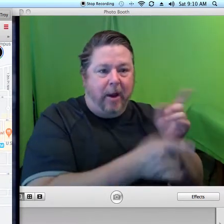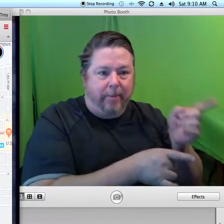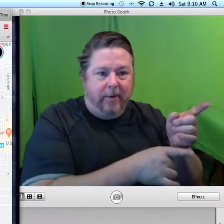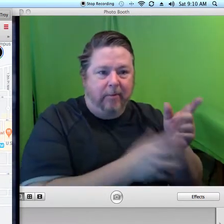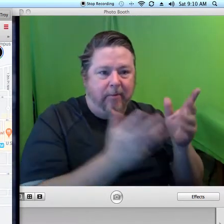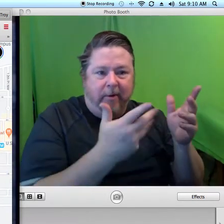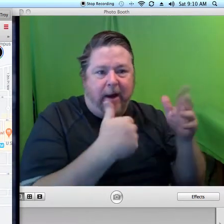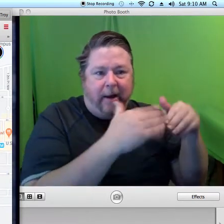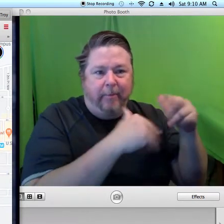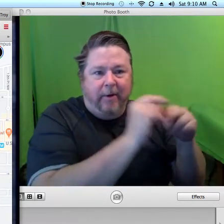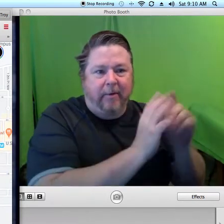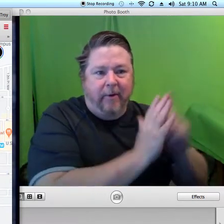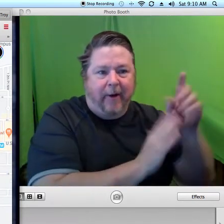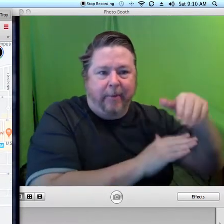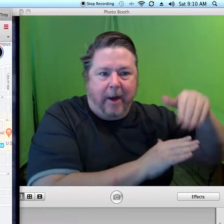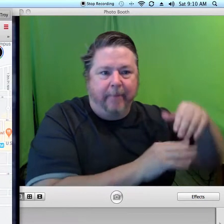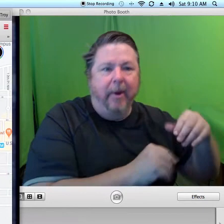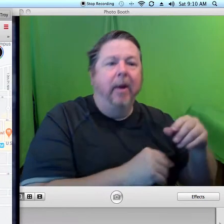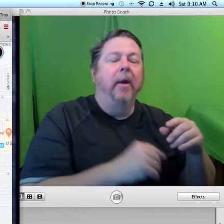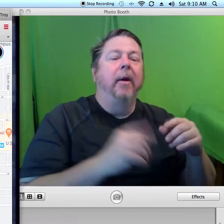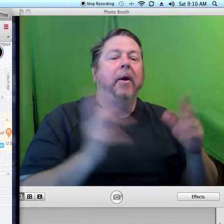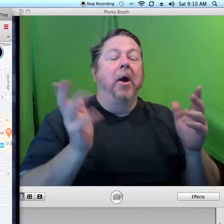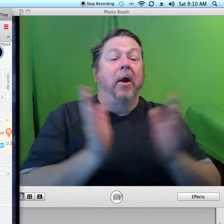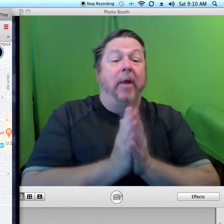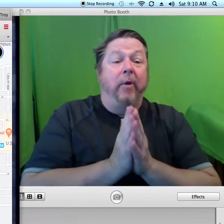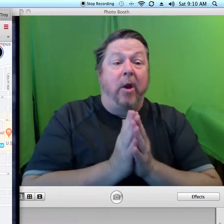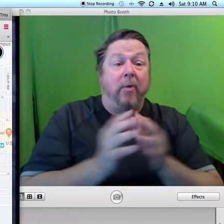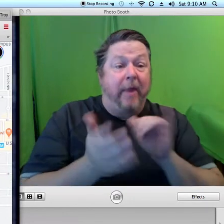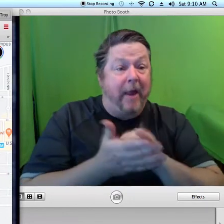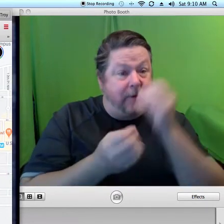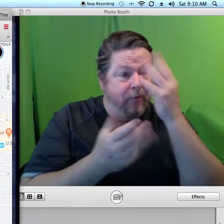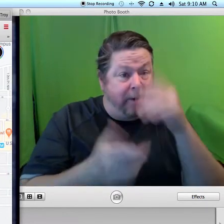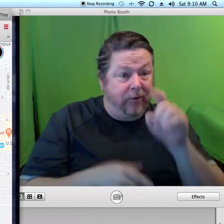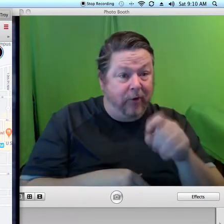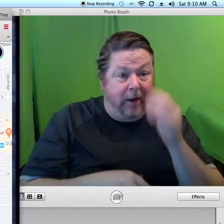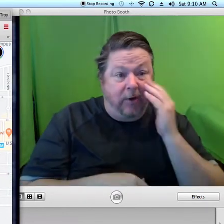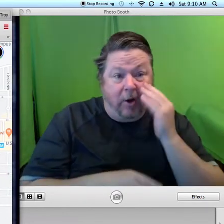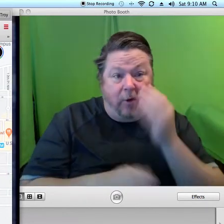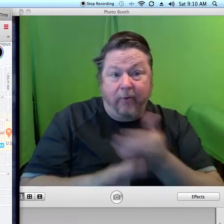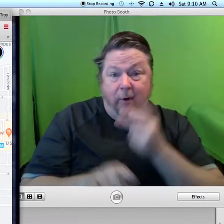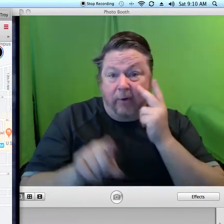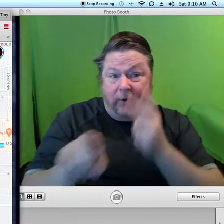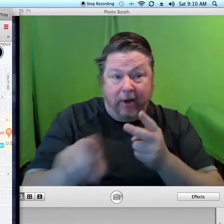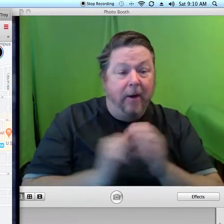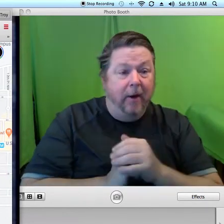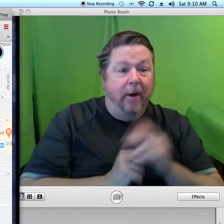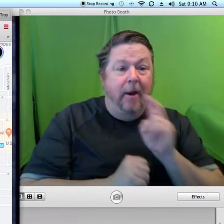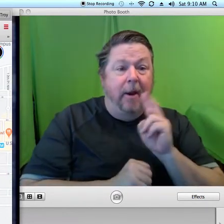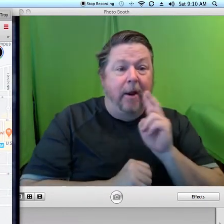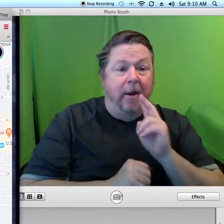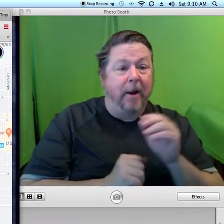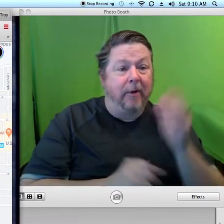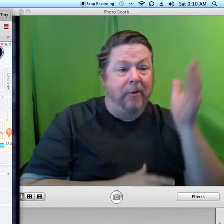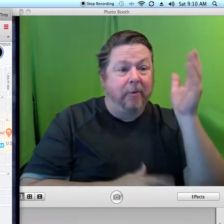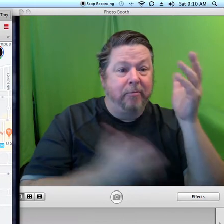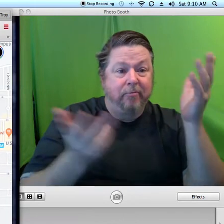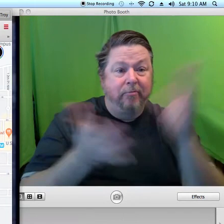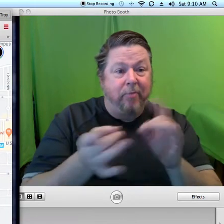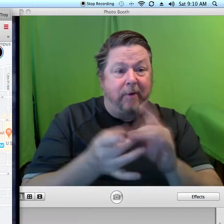stop. It hadn't been developed yet. There we go. That's the information you need to know before you see